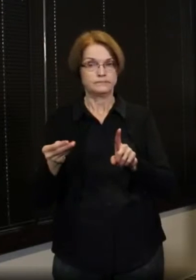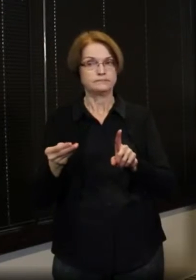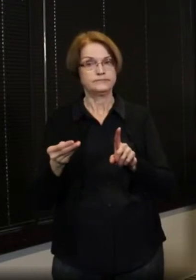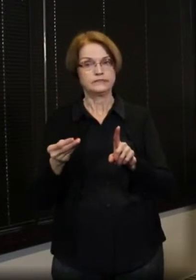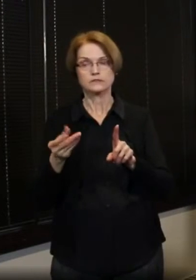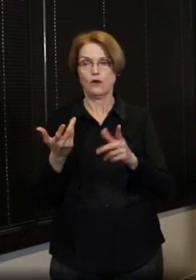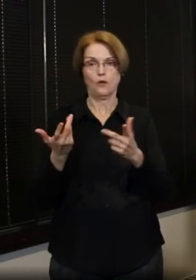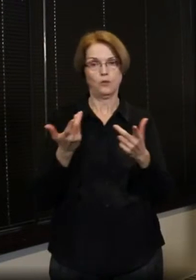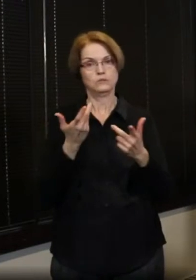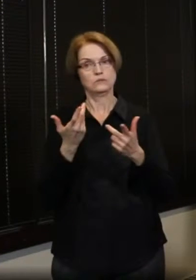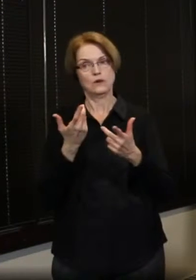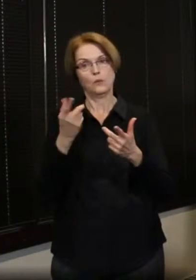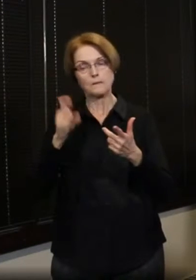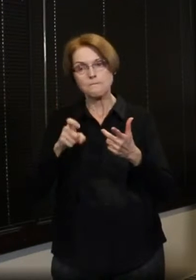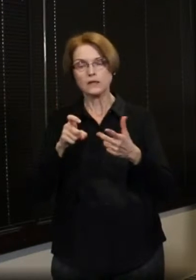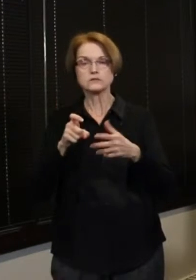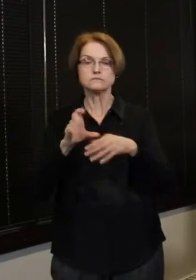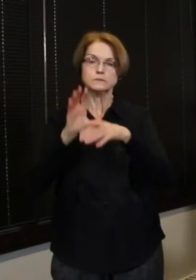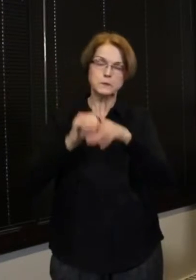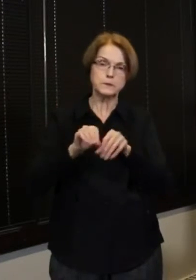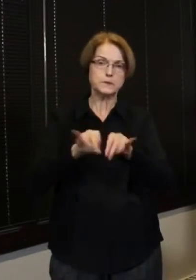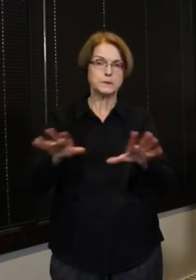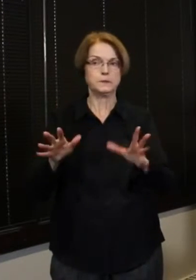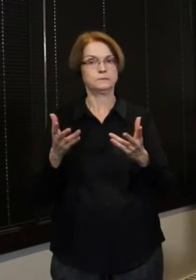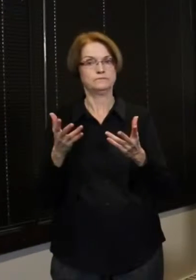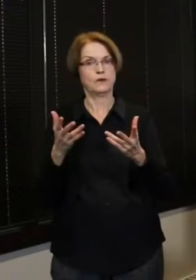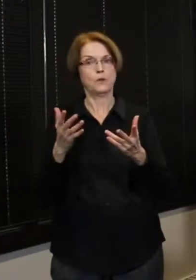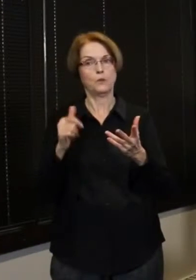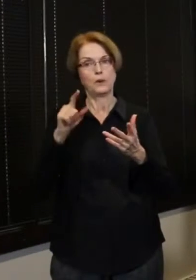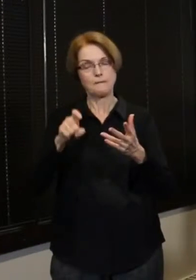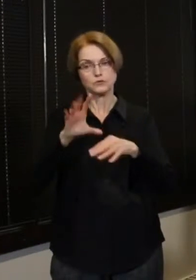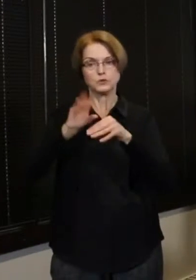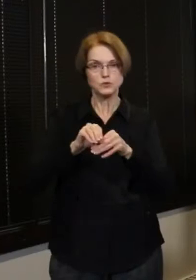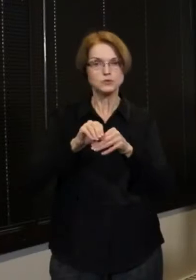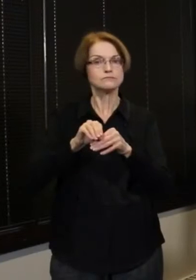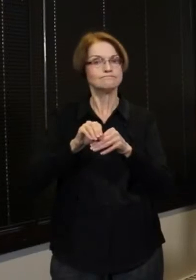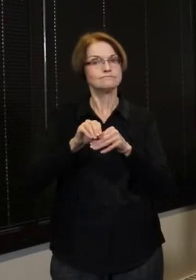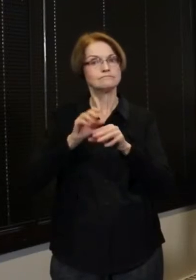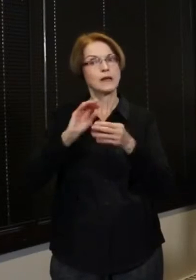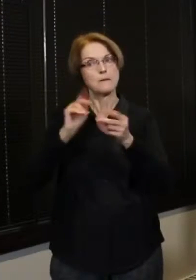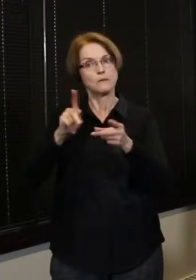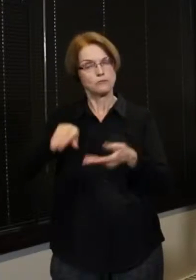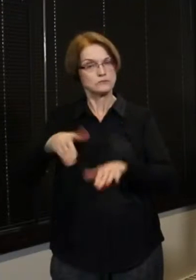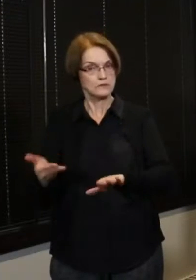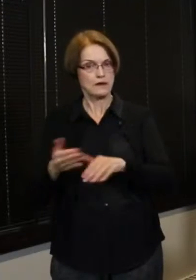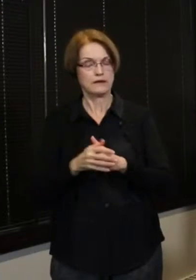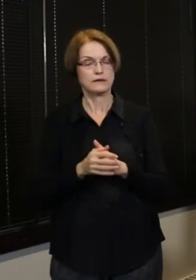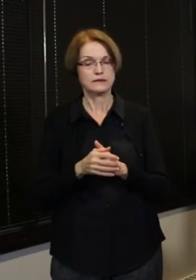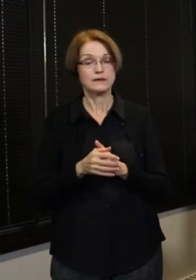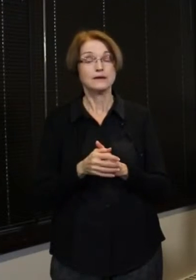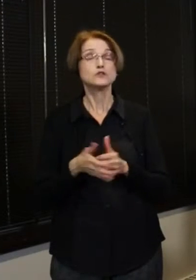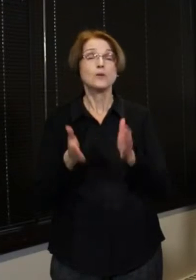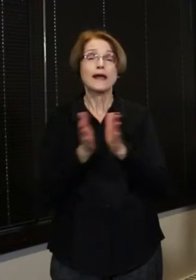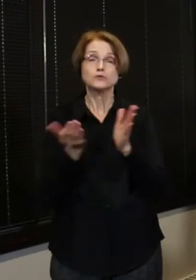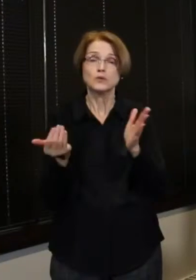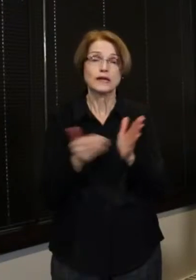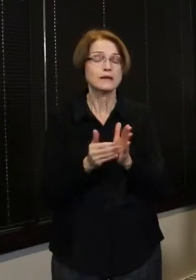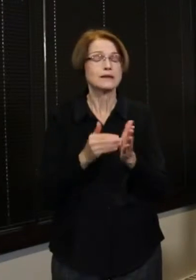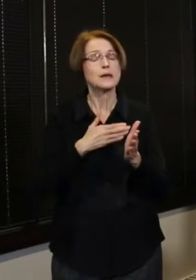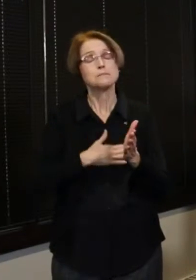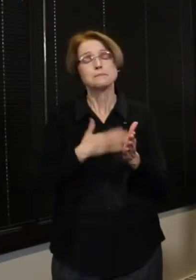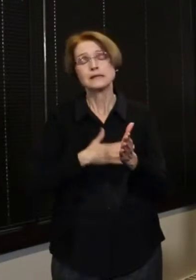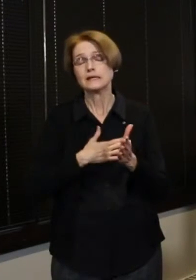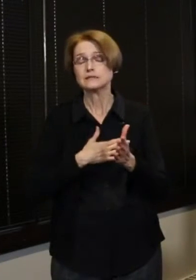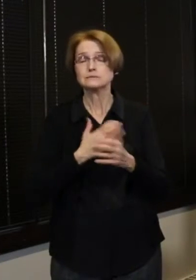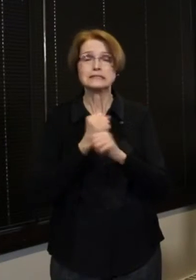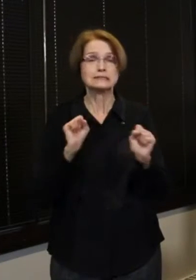our communities and claim more lives. And that is why I must ask you again to please stay safe